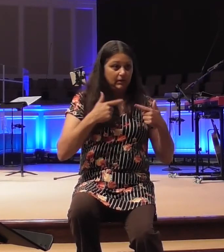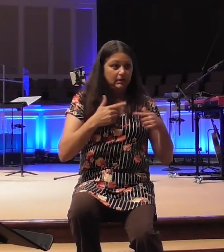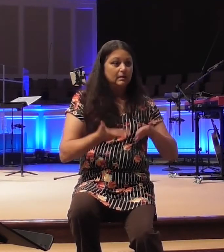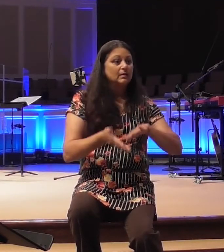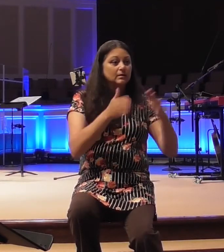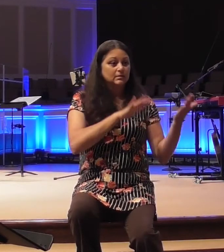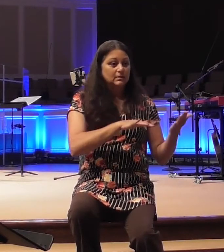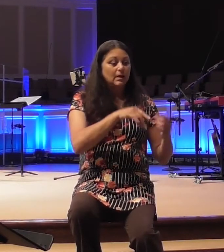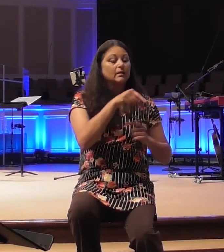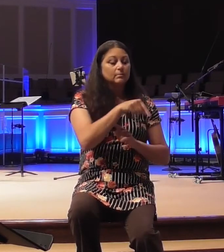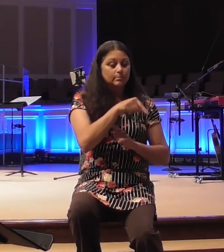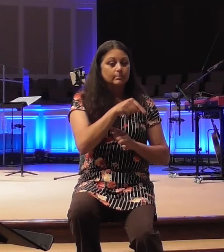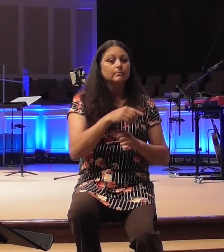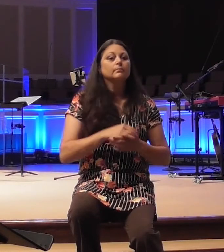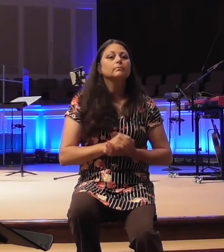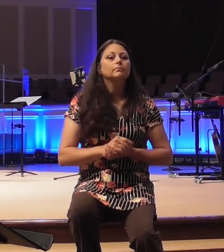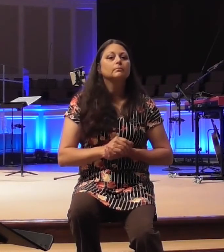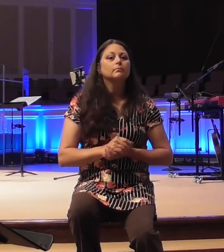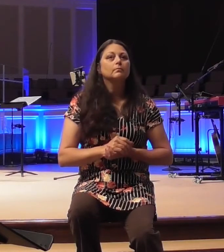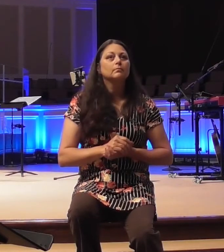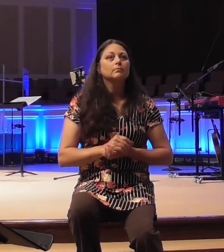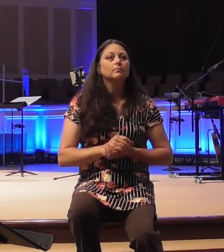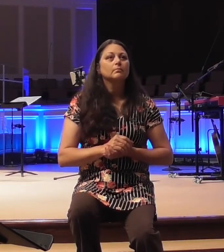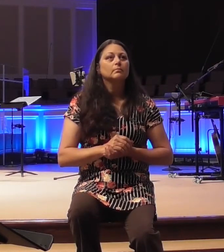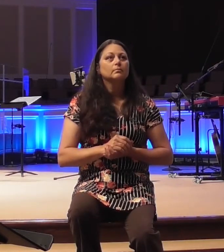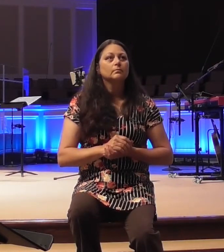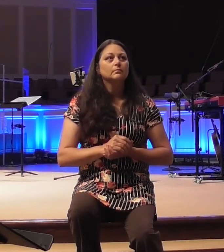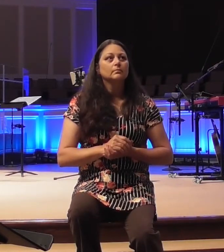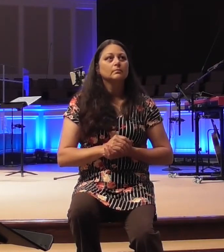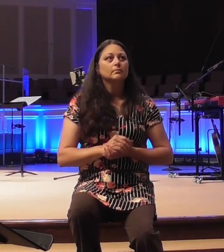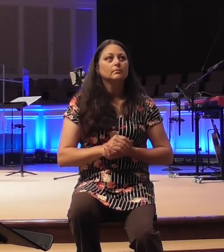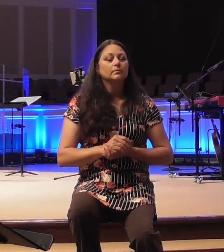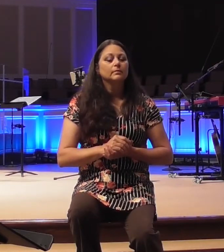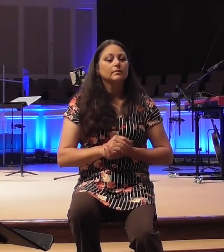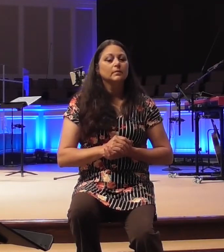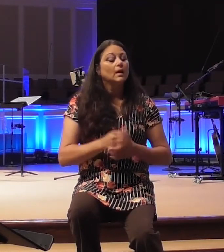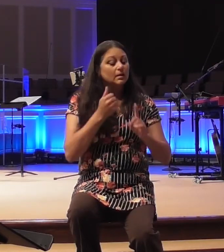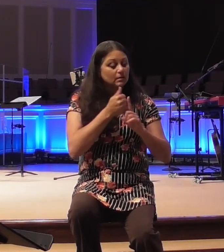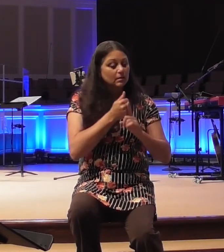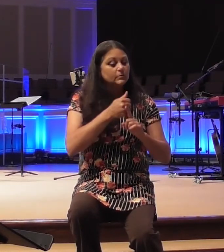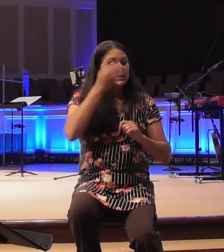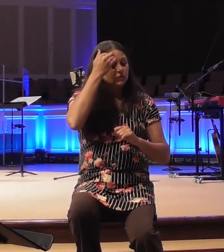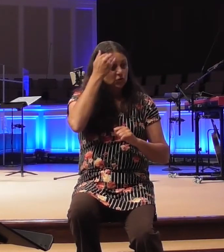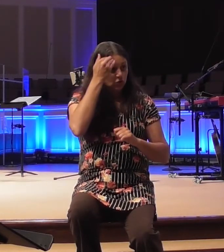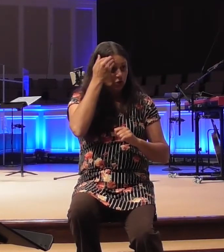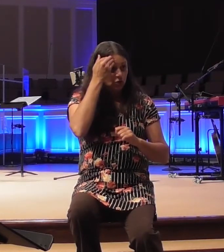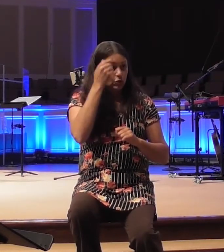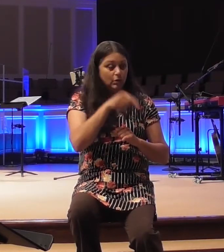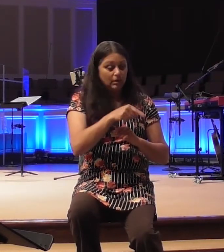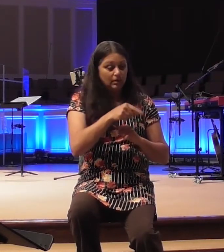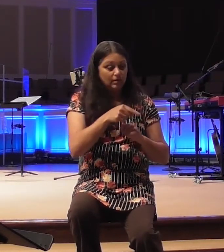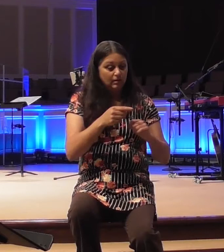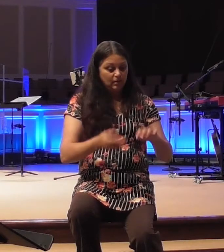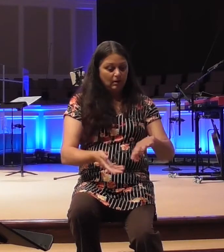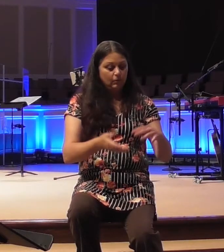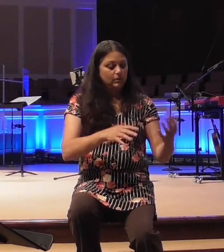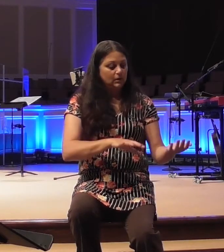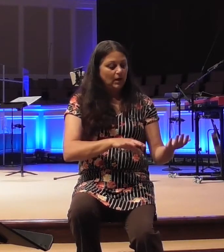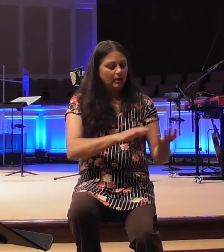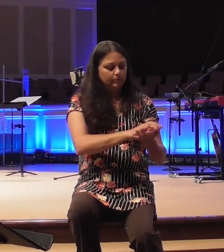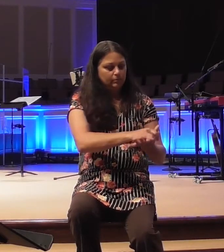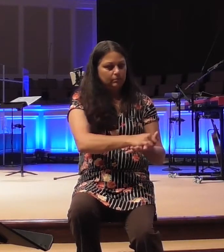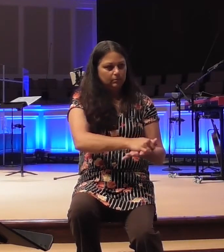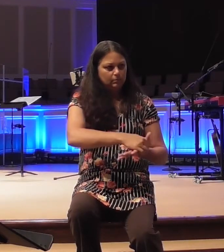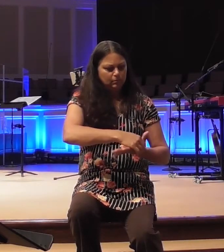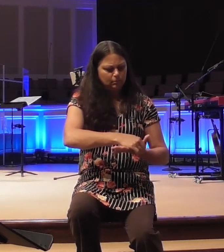taken. They knew they'd be laying their lives down. They went up on top of that mountain to erect